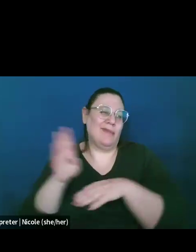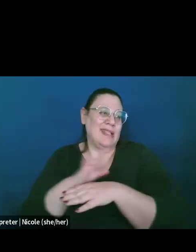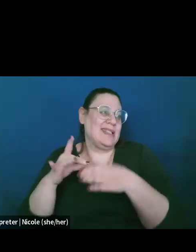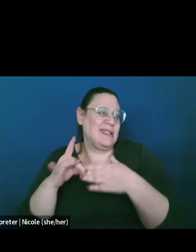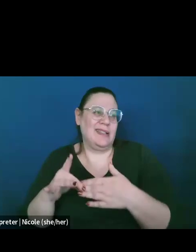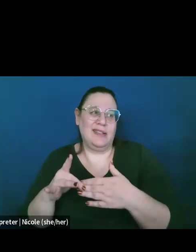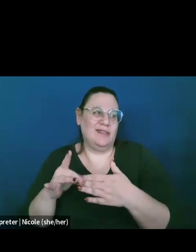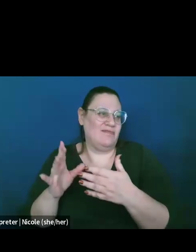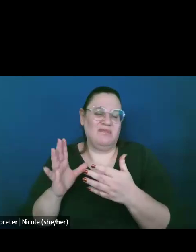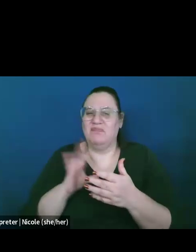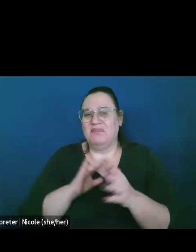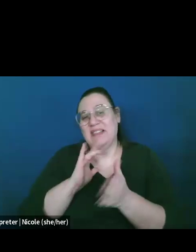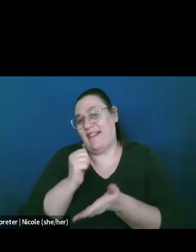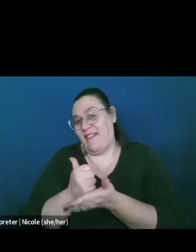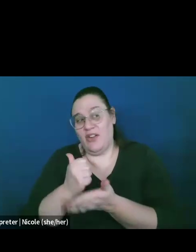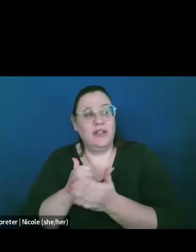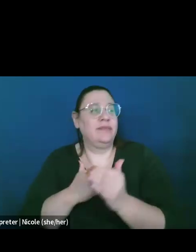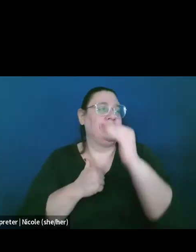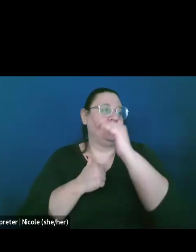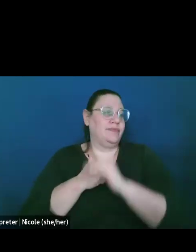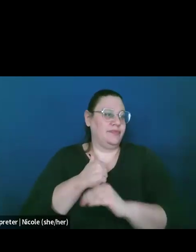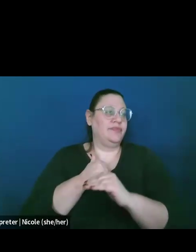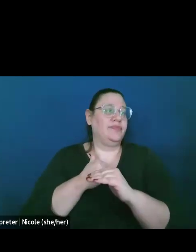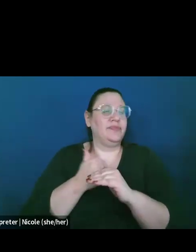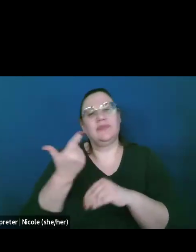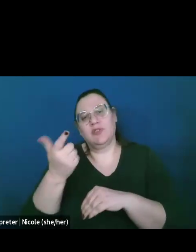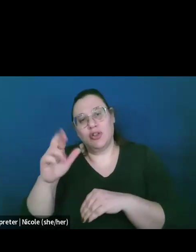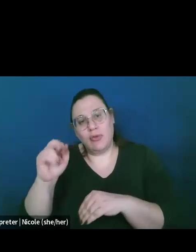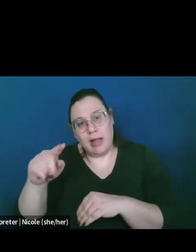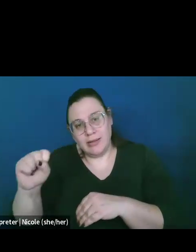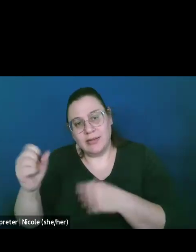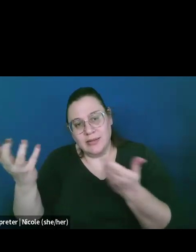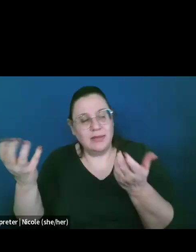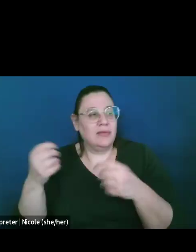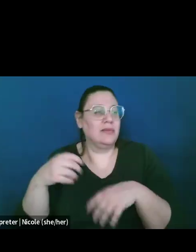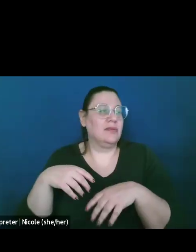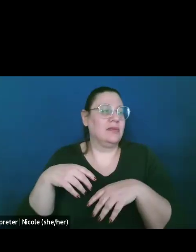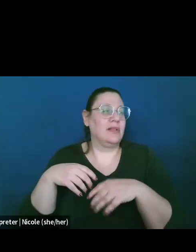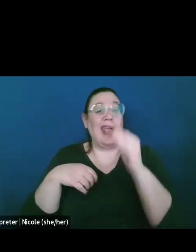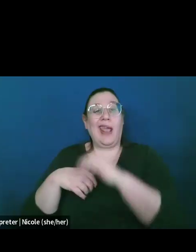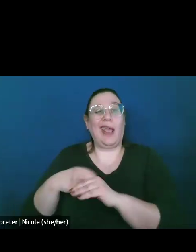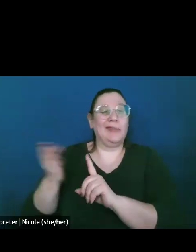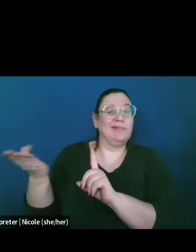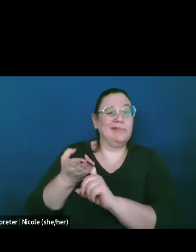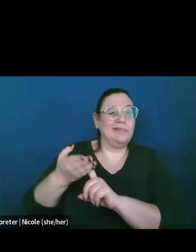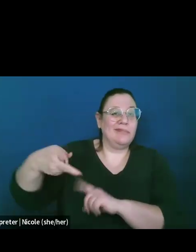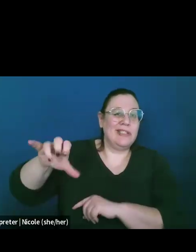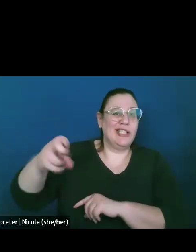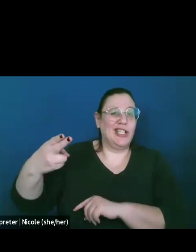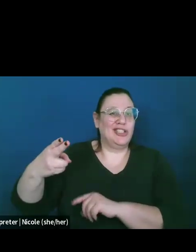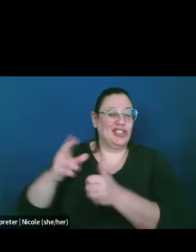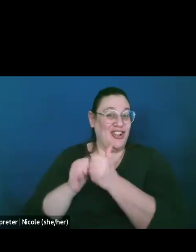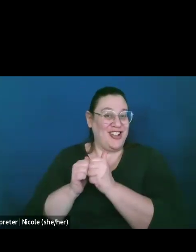really helpful. And then, of course, like the grants and pitch contests. So a lot of